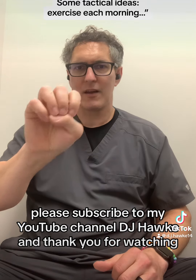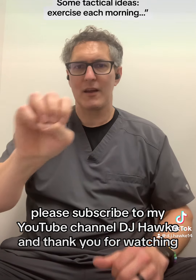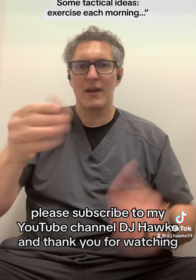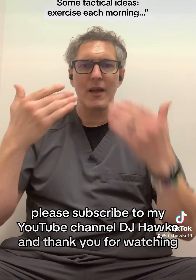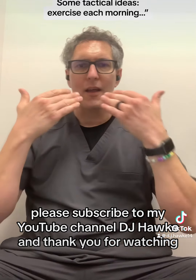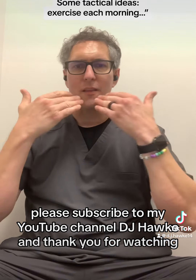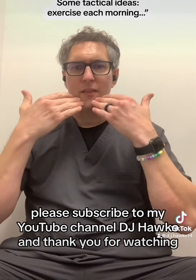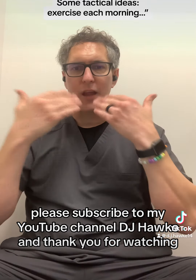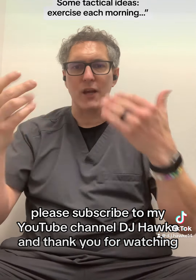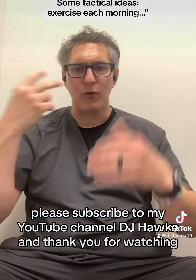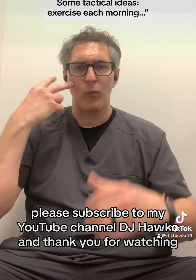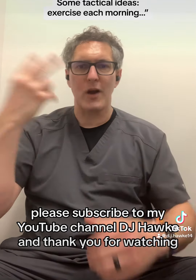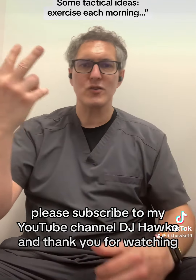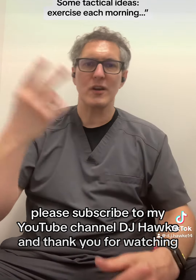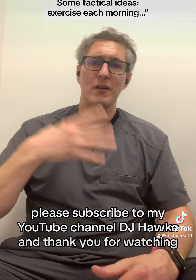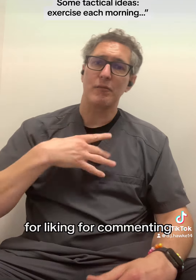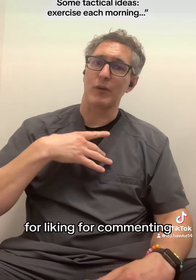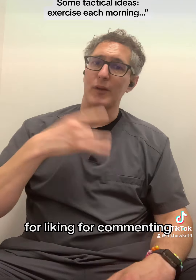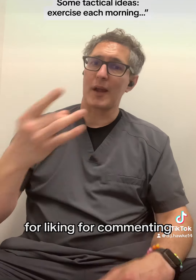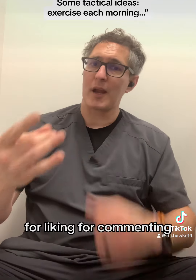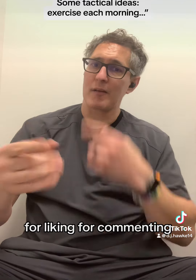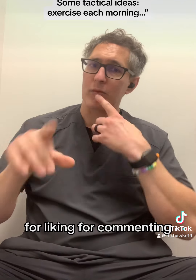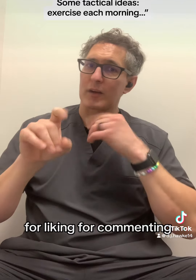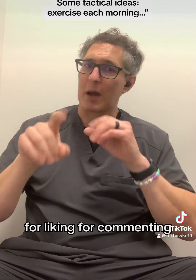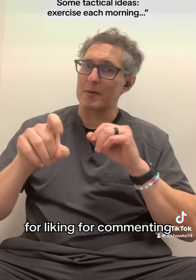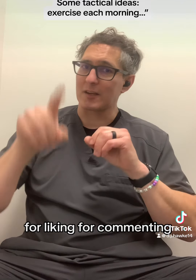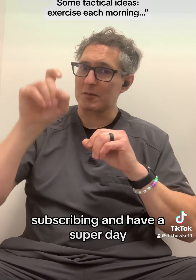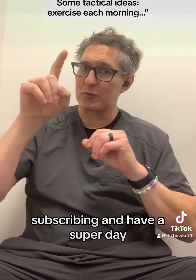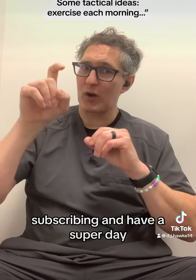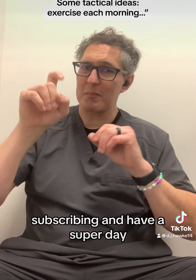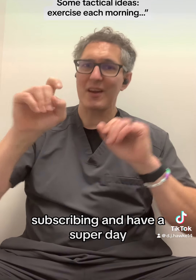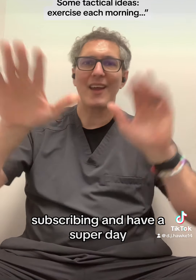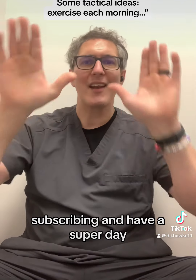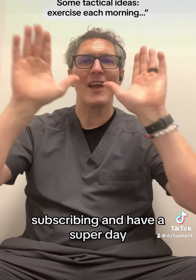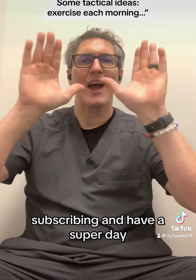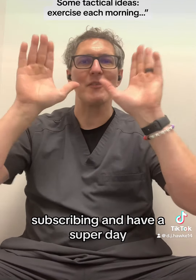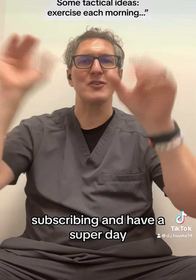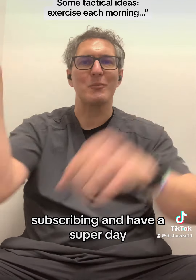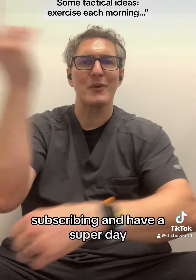And thank you for watching, for liking, for commenting, subscribing, and have a super day.